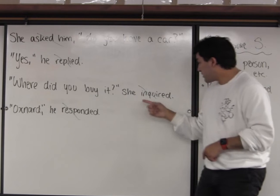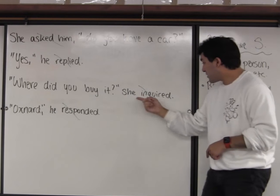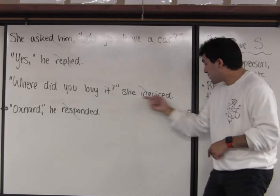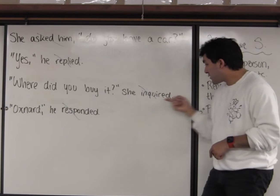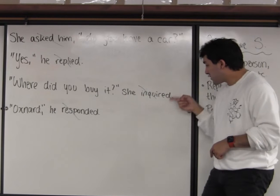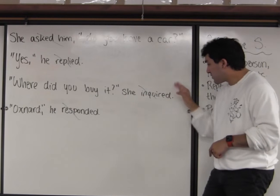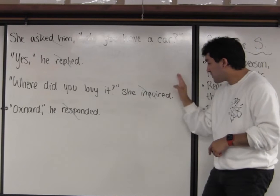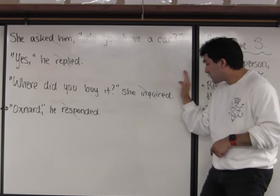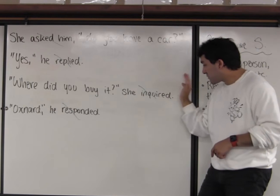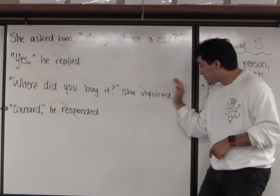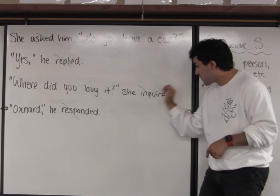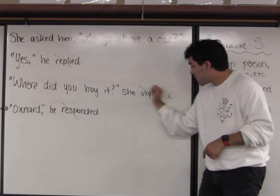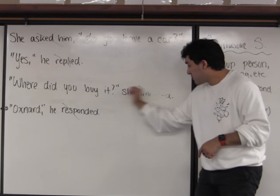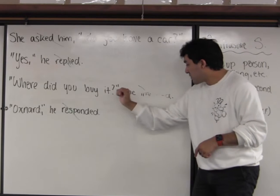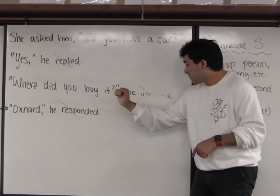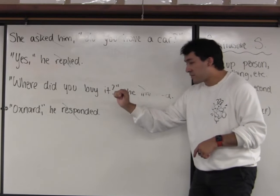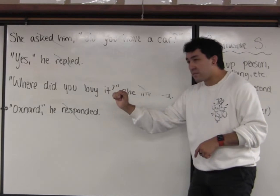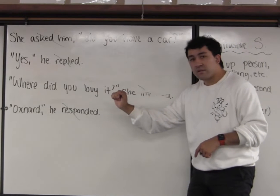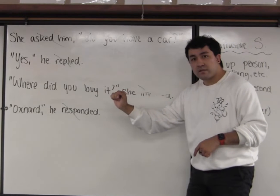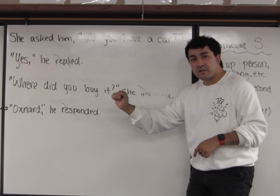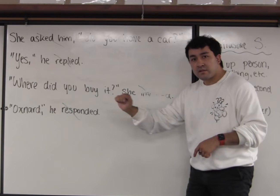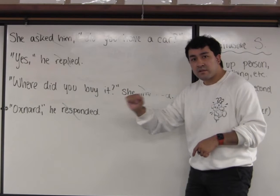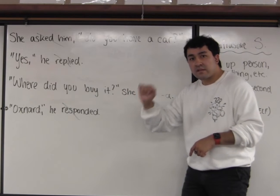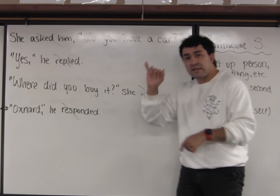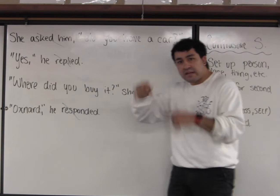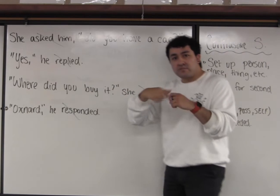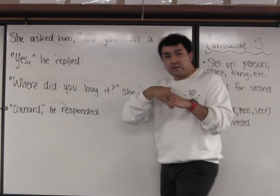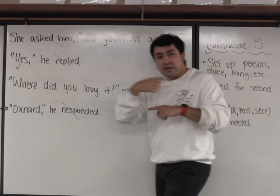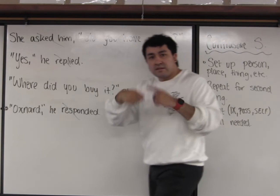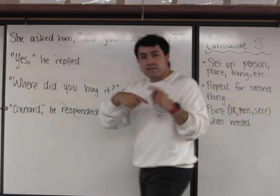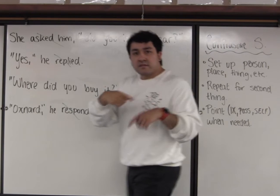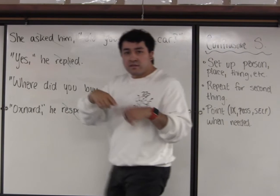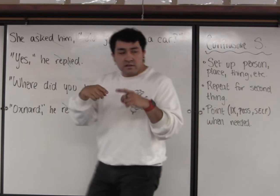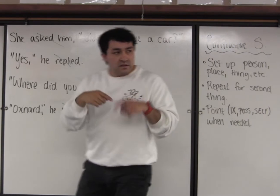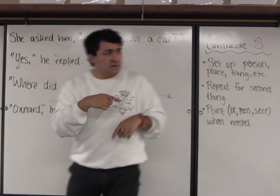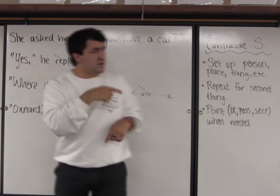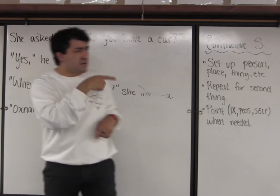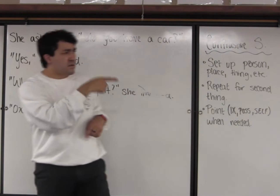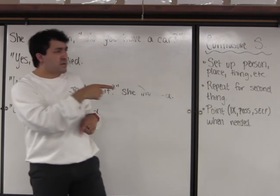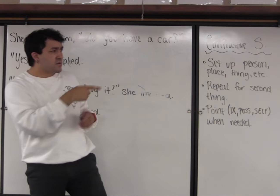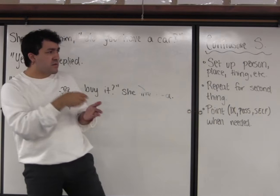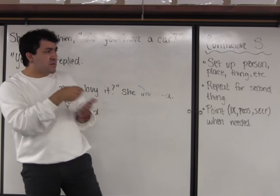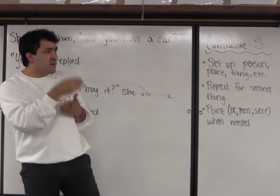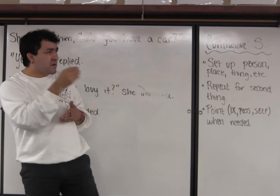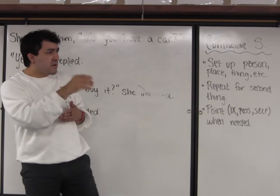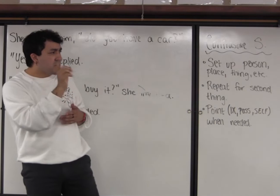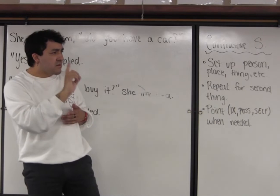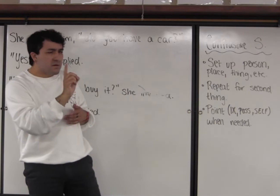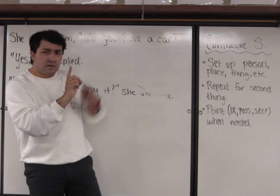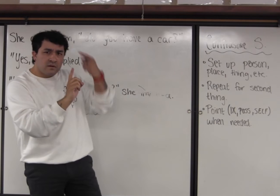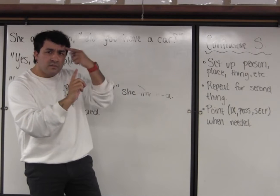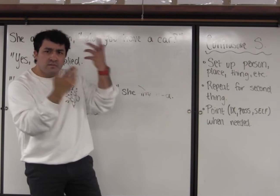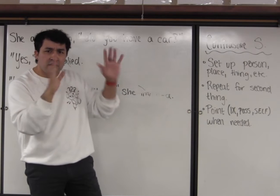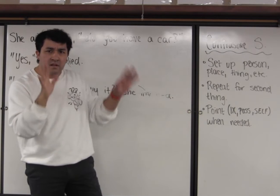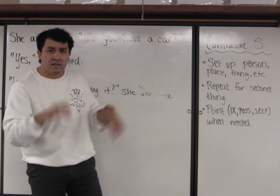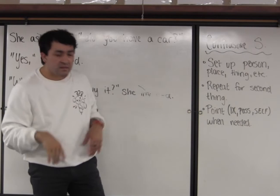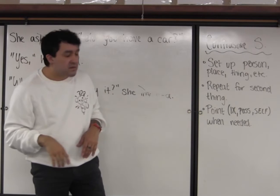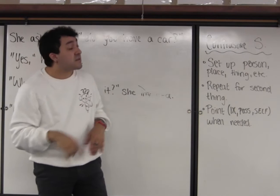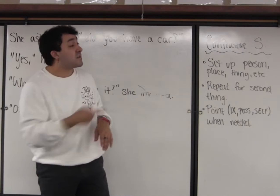to sign anything else. So we can get rid of that. Right? That's ASL. So where did you buy it? That's